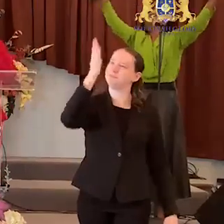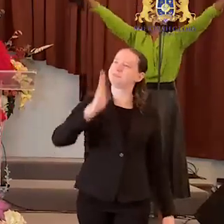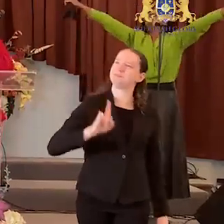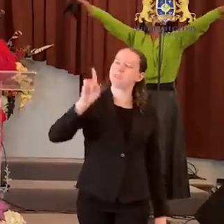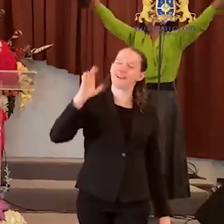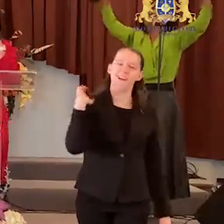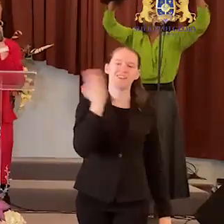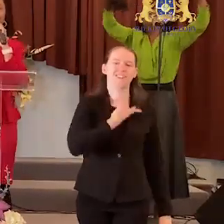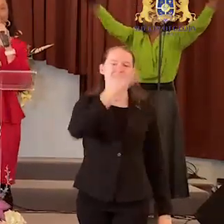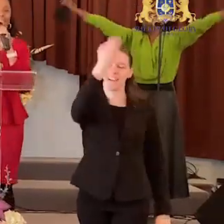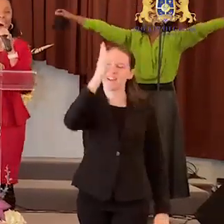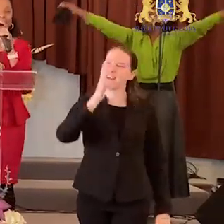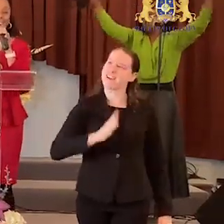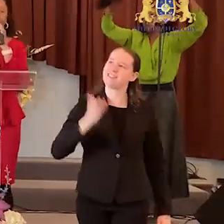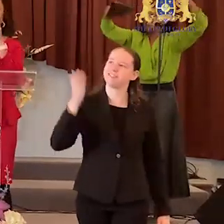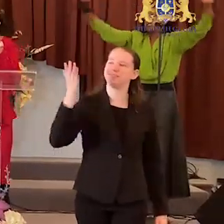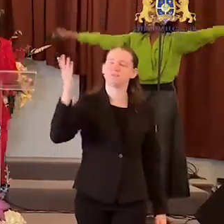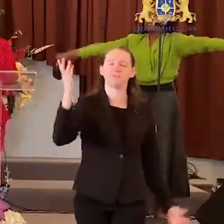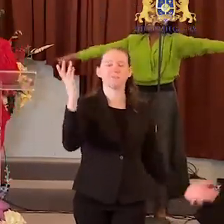God. Our God.